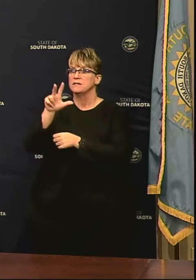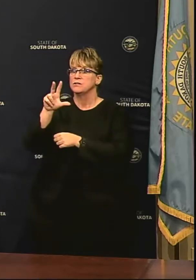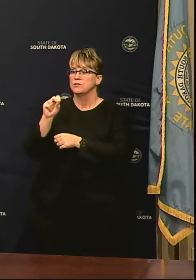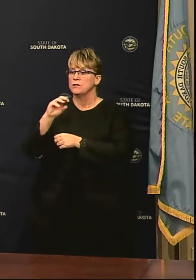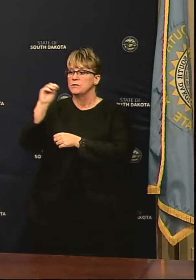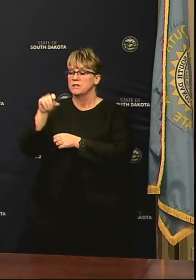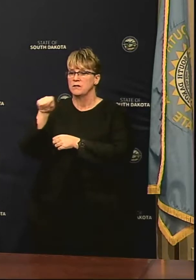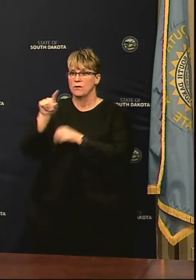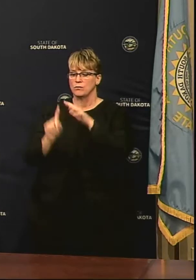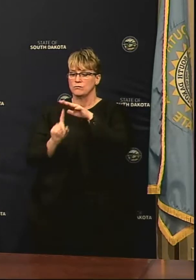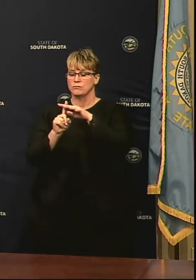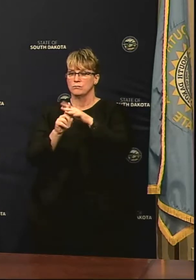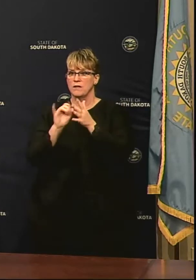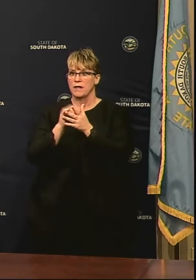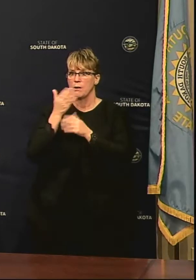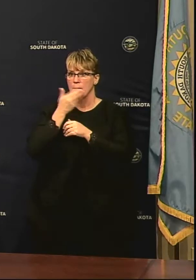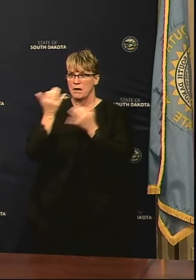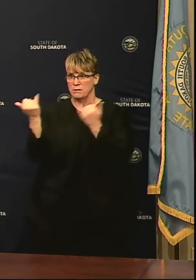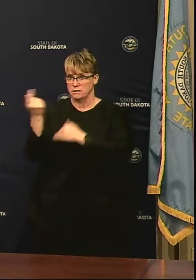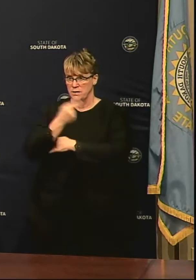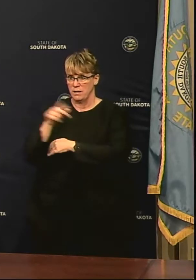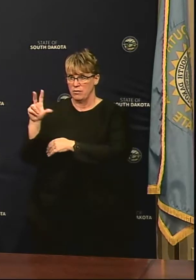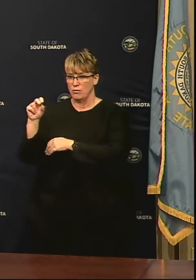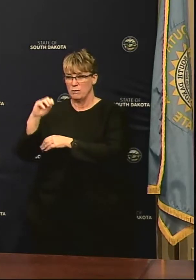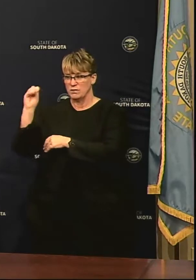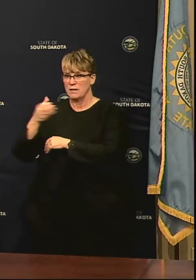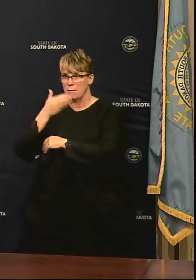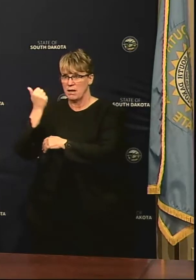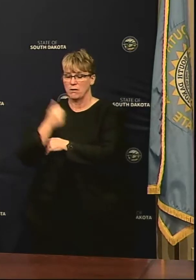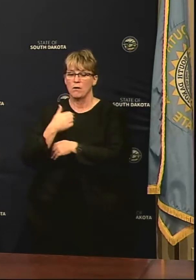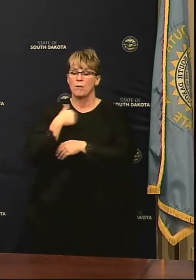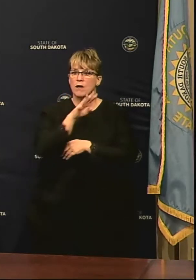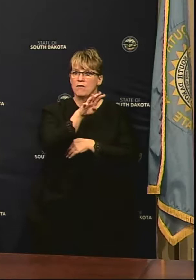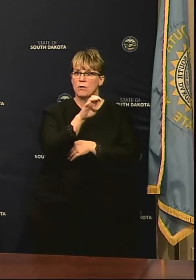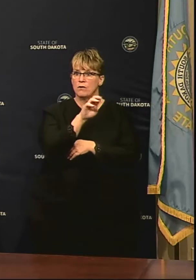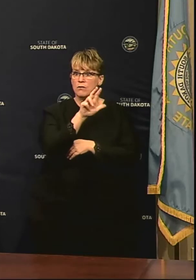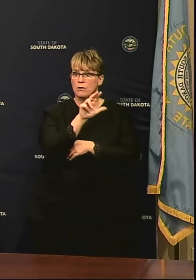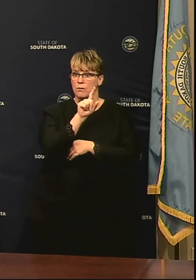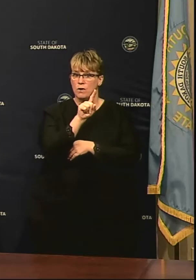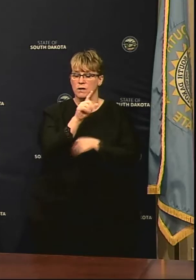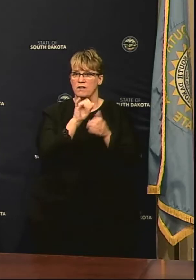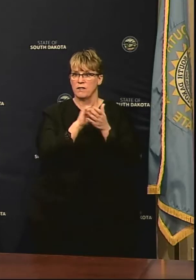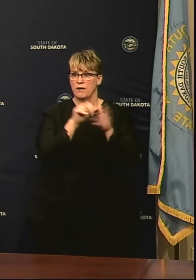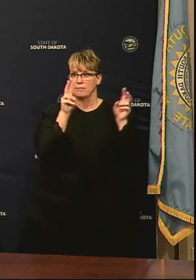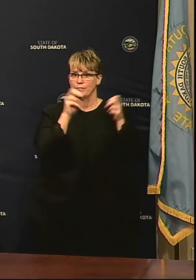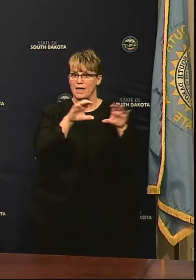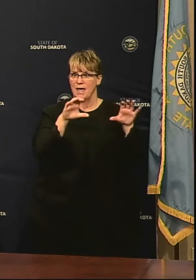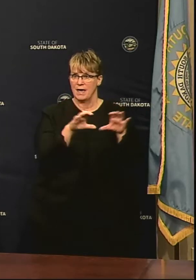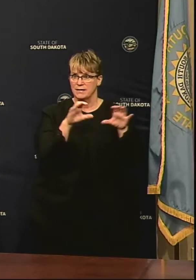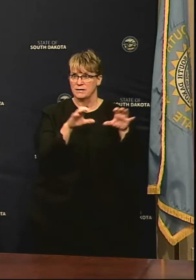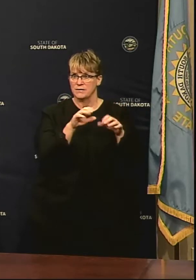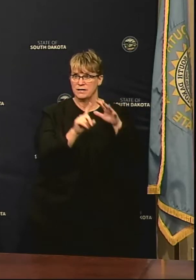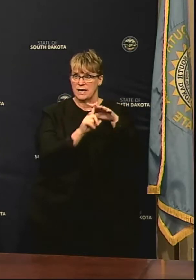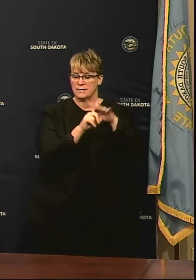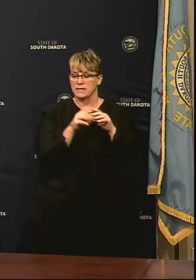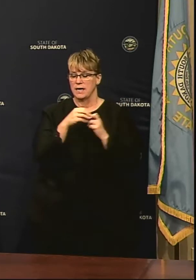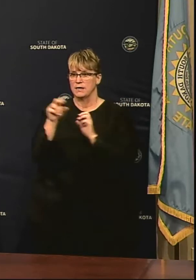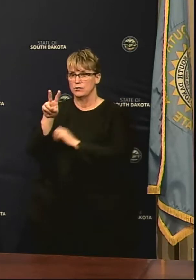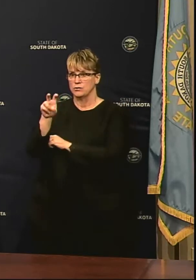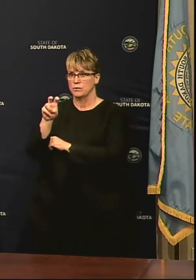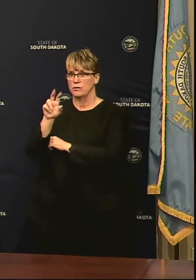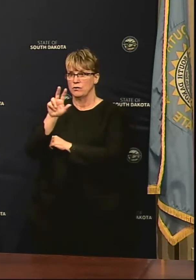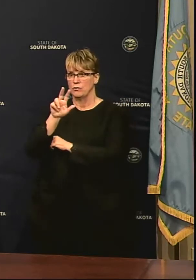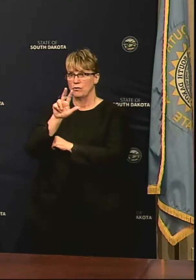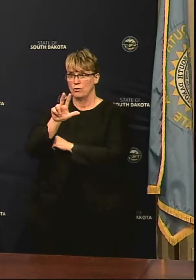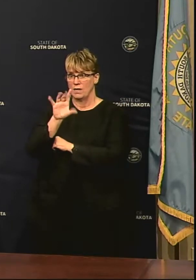of those cases that are better today. We have 431 active cases, and 238